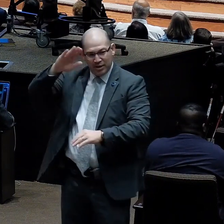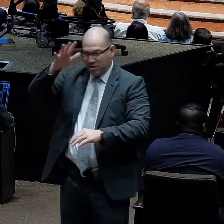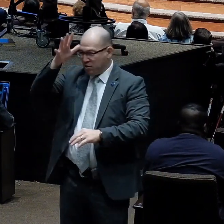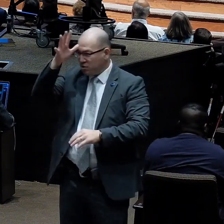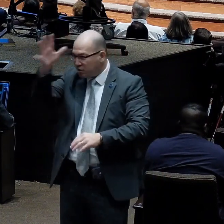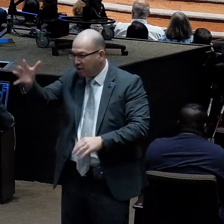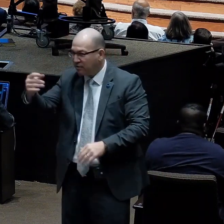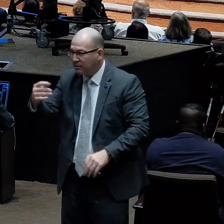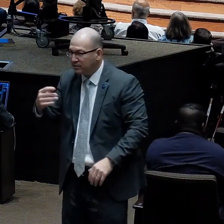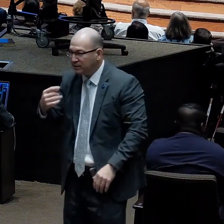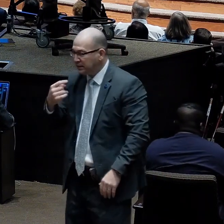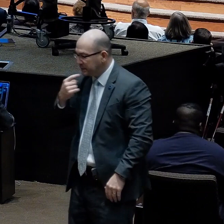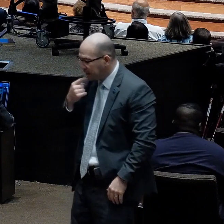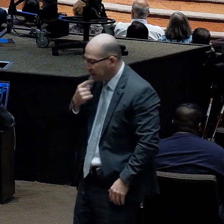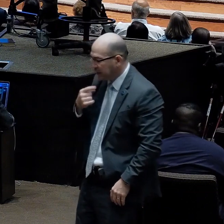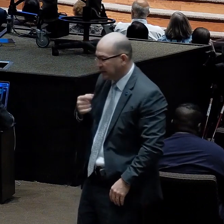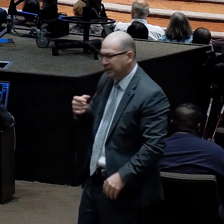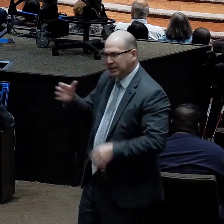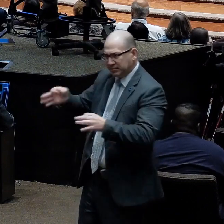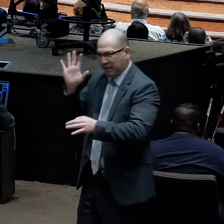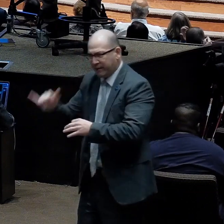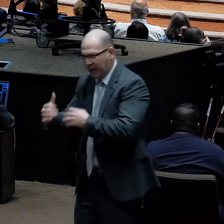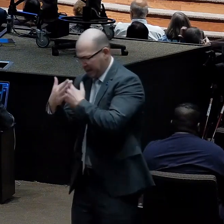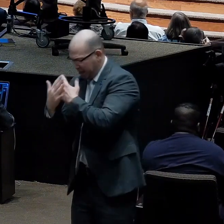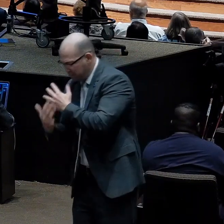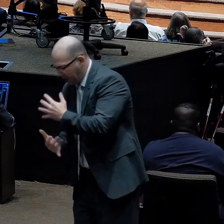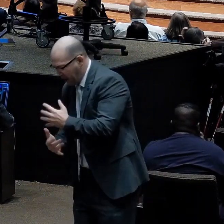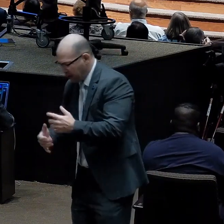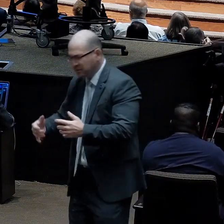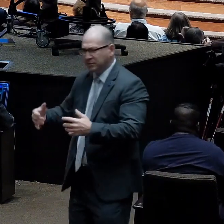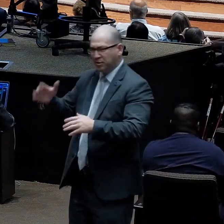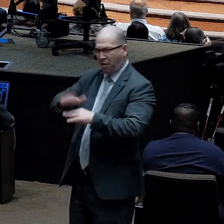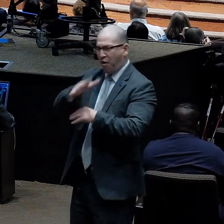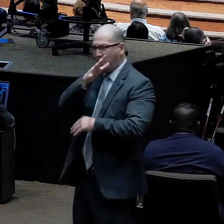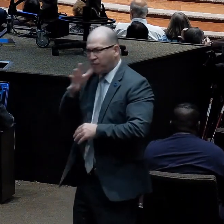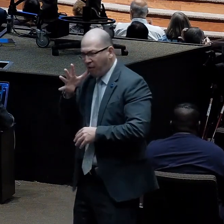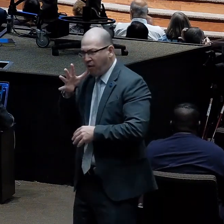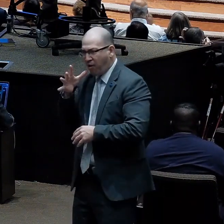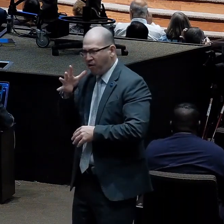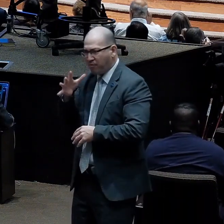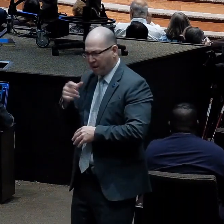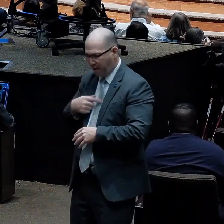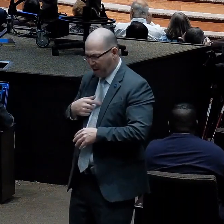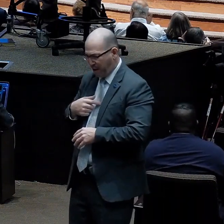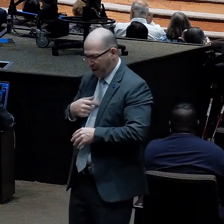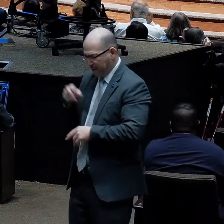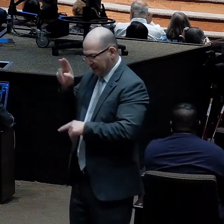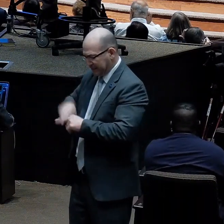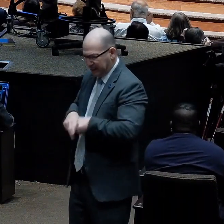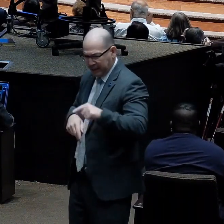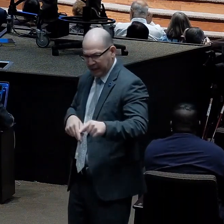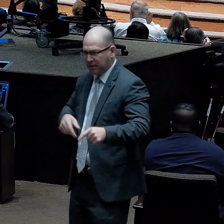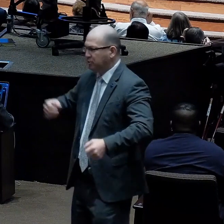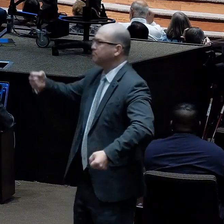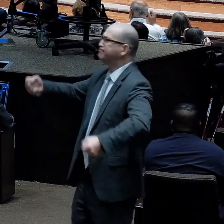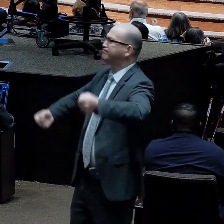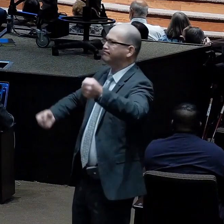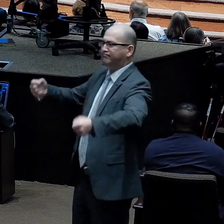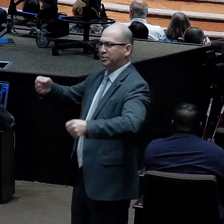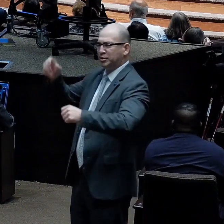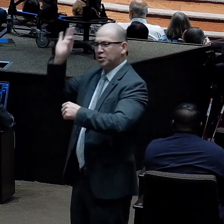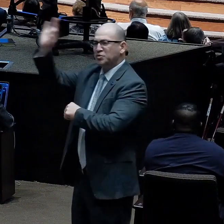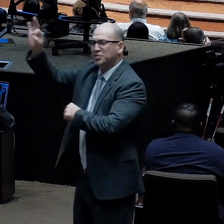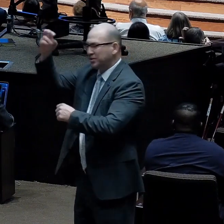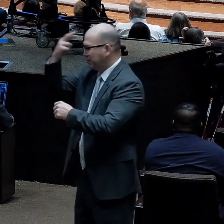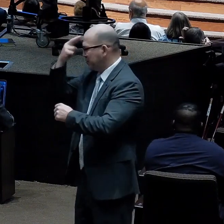down the old country roads in that Ford truck, and I'd sit next to him, and he'd start preaching Romans chapter 5. And he'd say, a